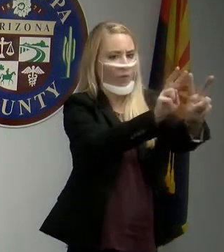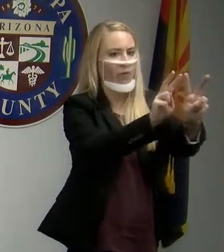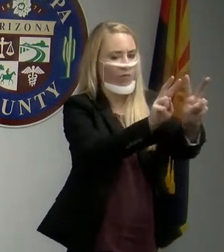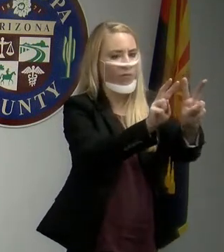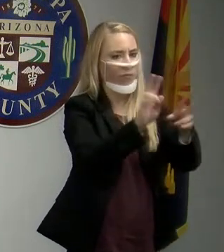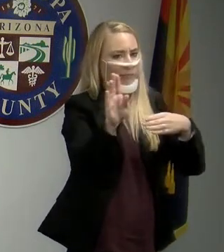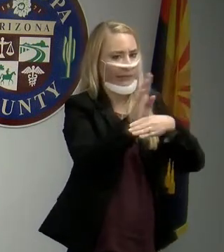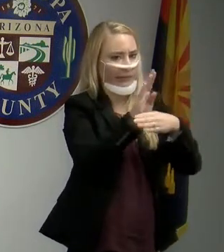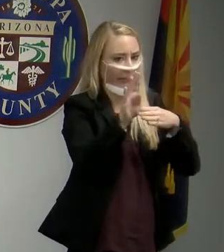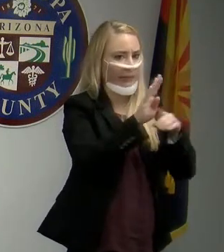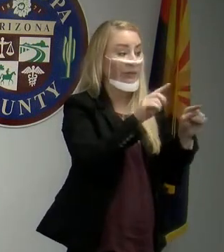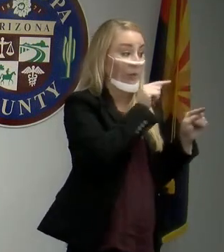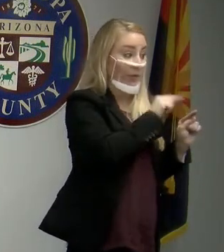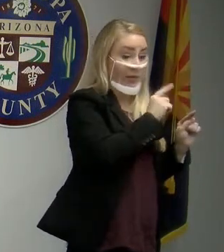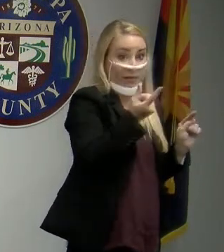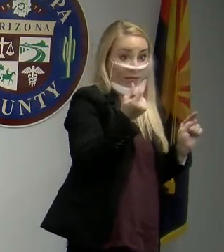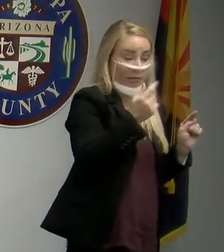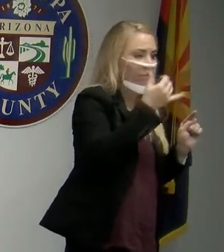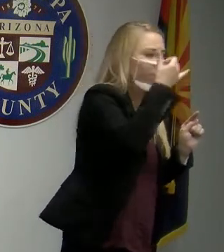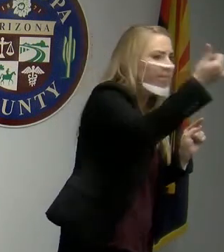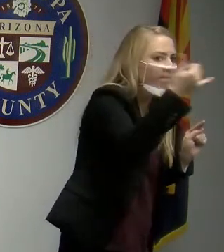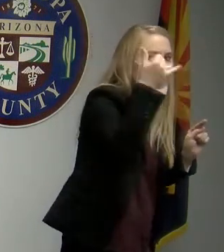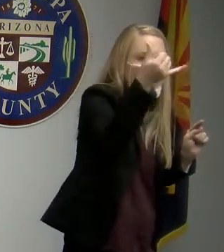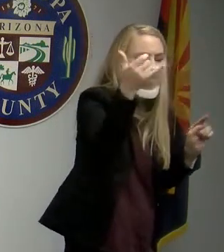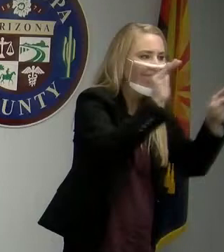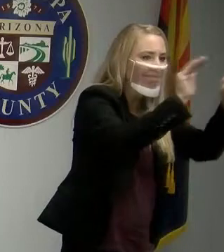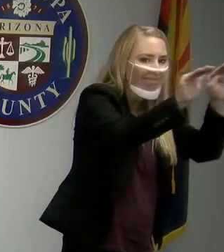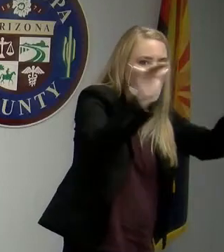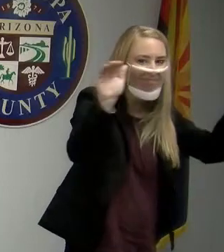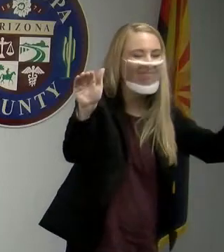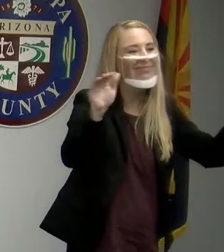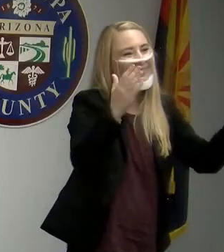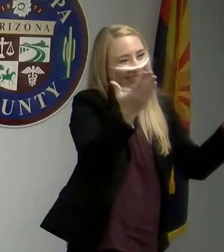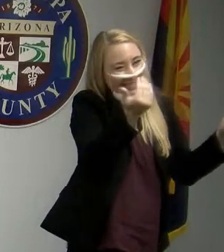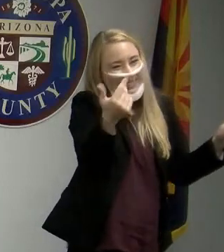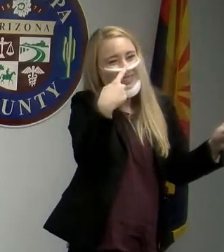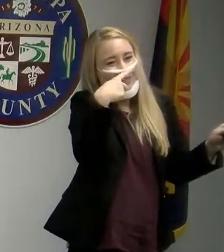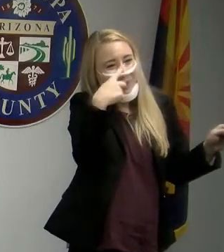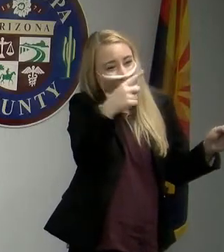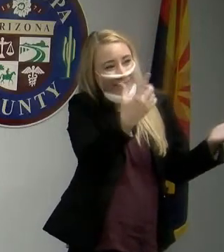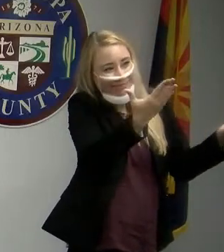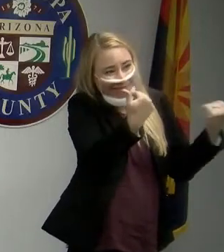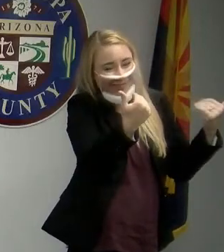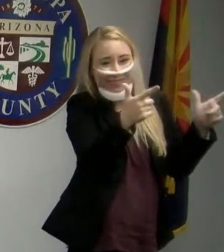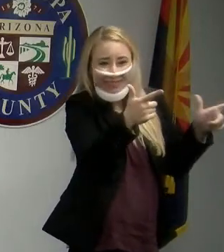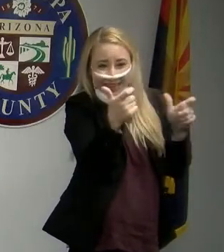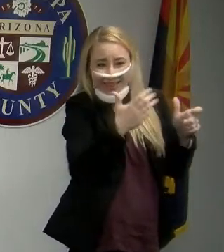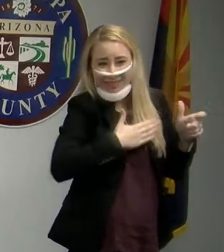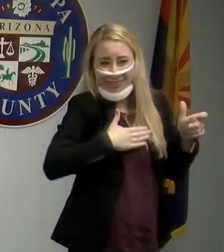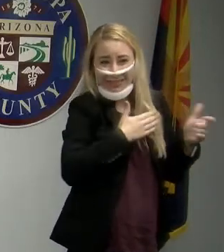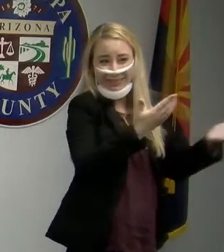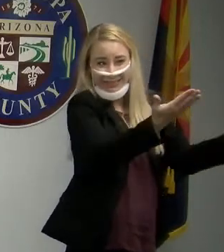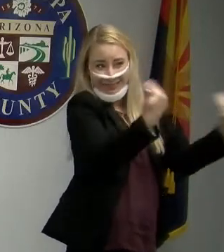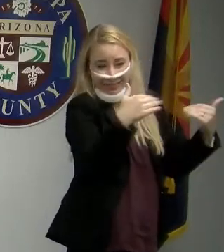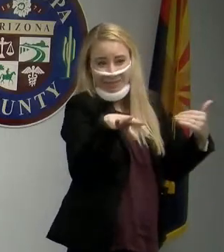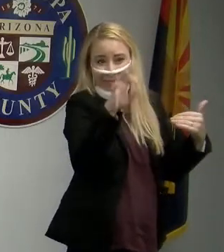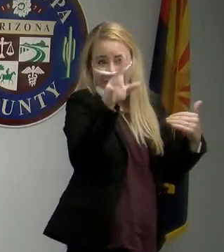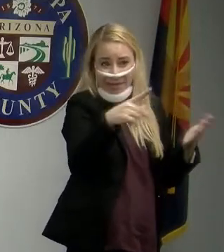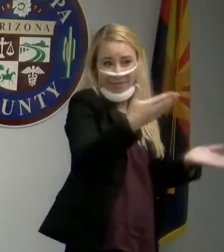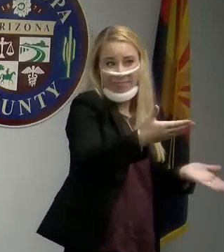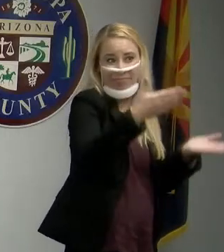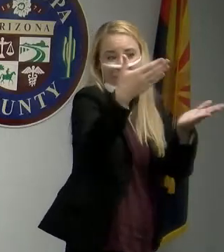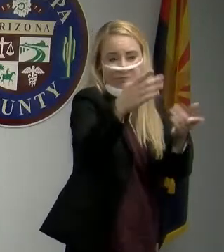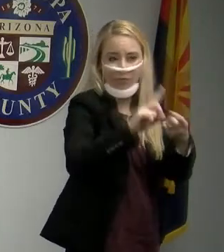start talking to them about, hey, we need you to come and pick up these bodies and take care of these for families and move them to your